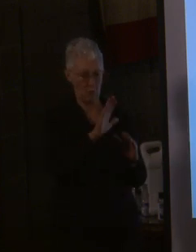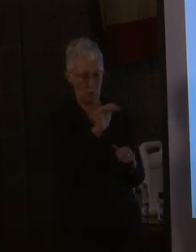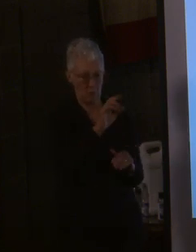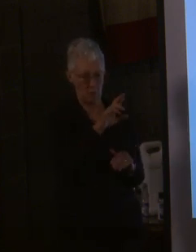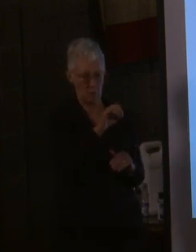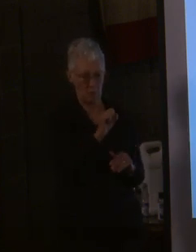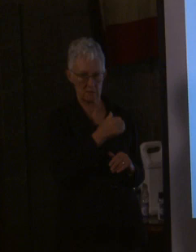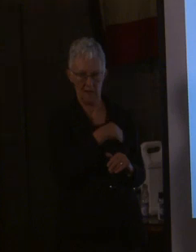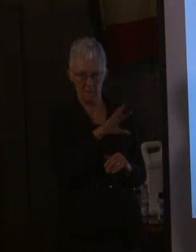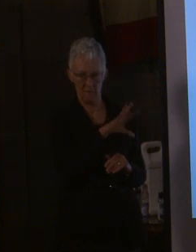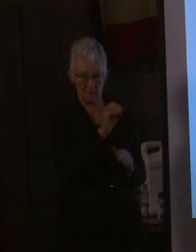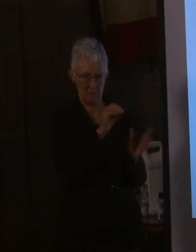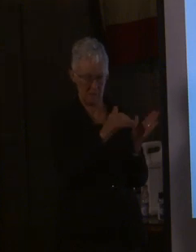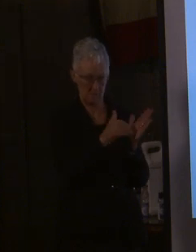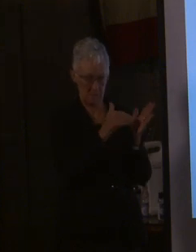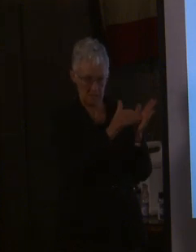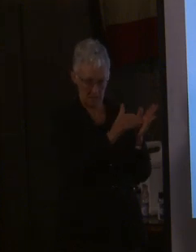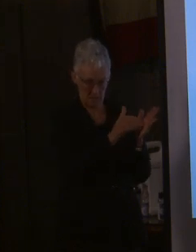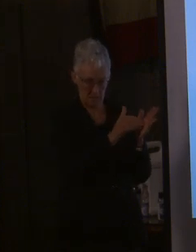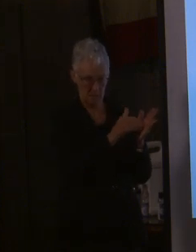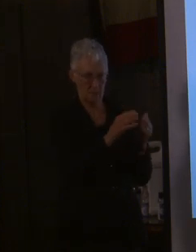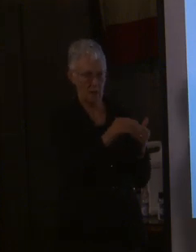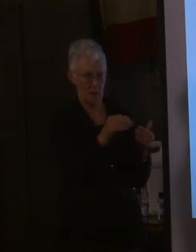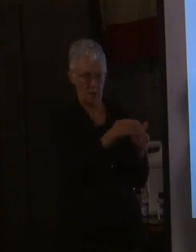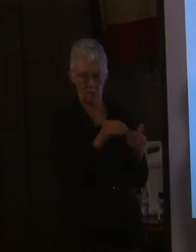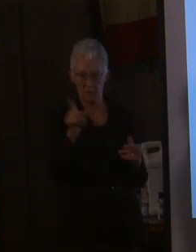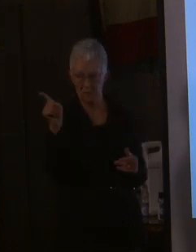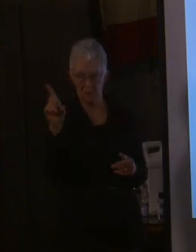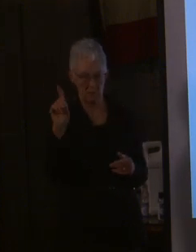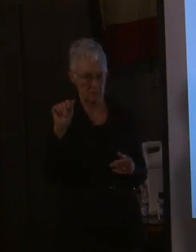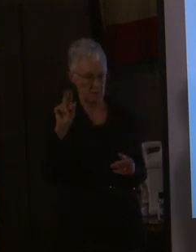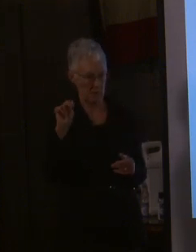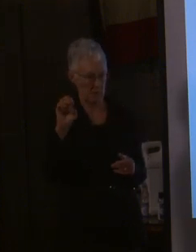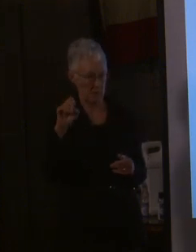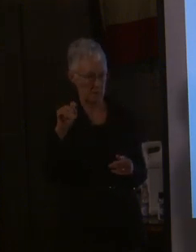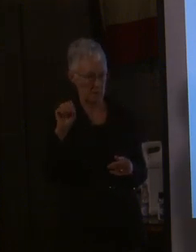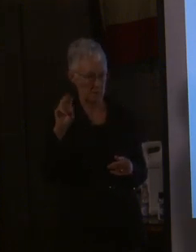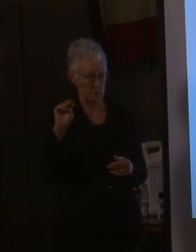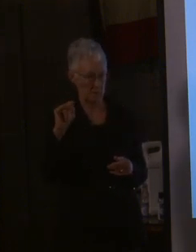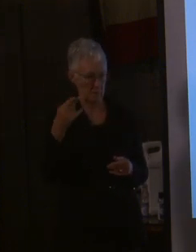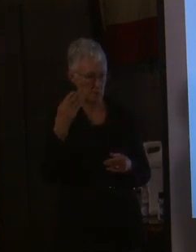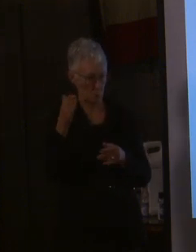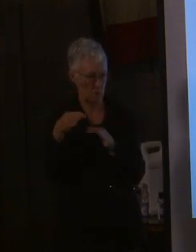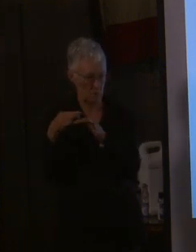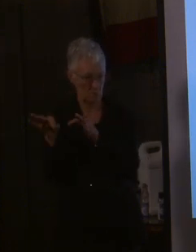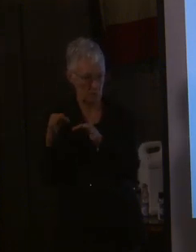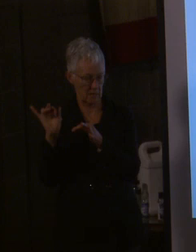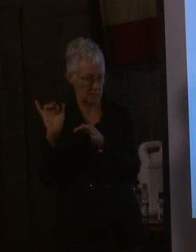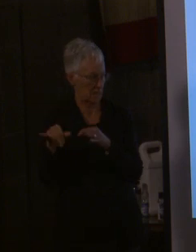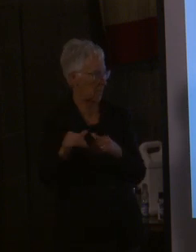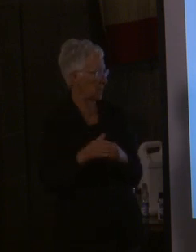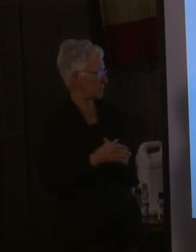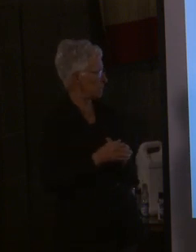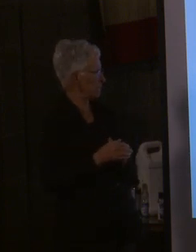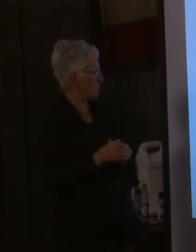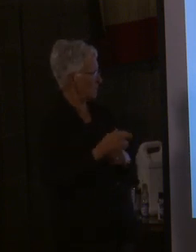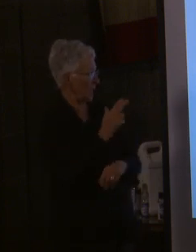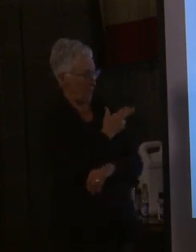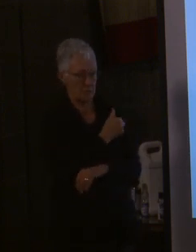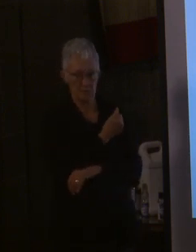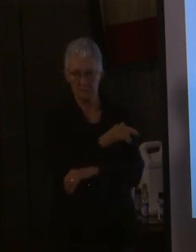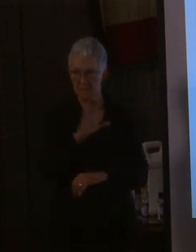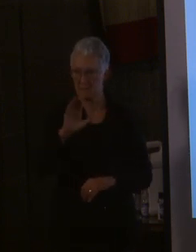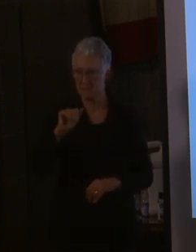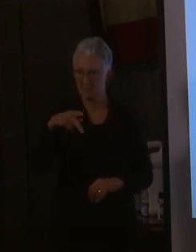million, and Danette Smith is going to talk about that. The Hospital Capacity Program we announced on Friday, that's the $40 million